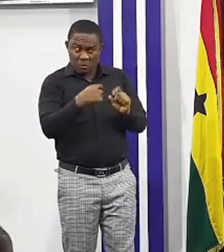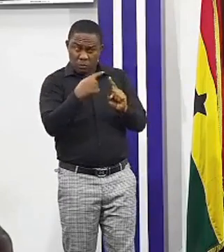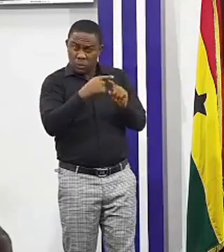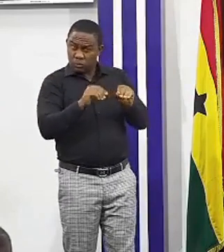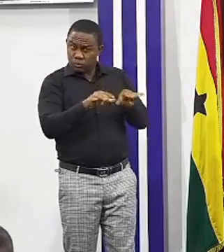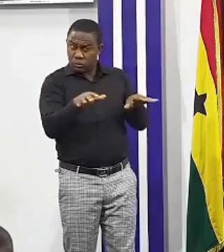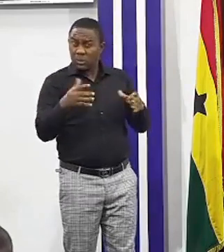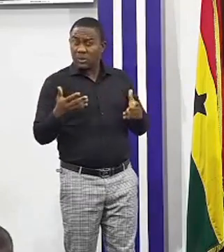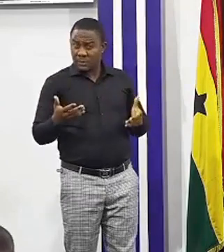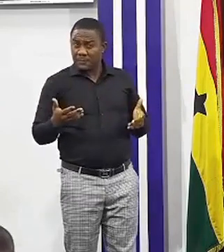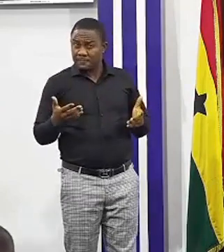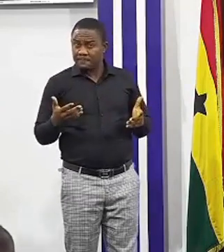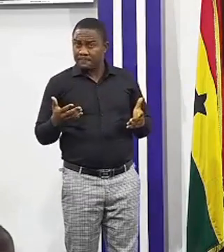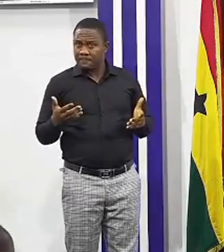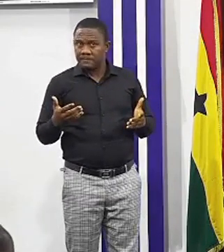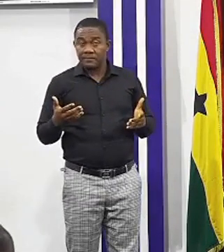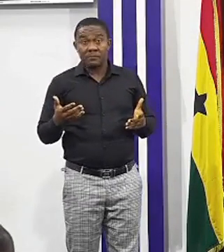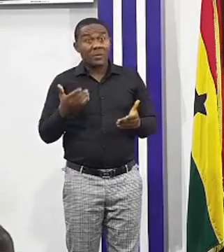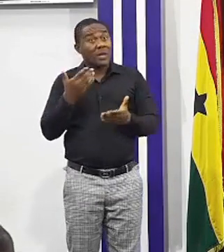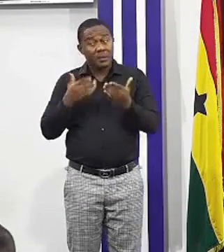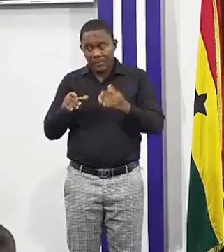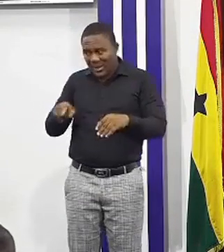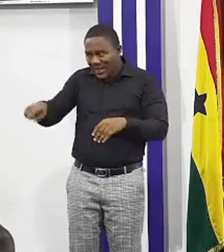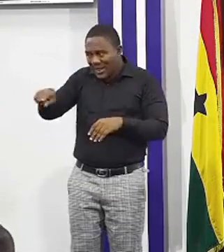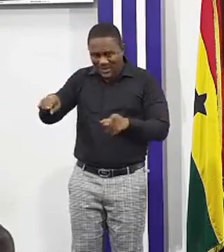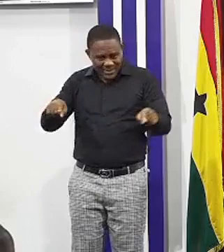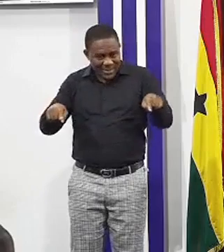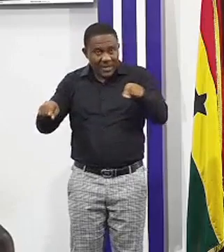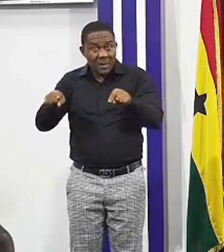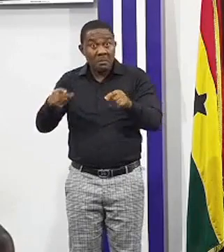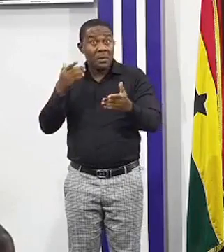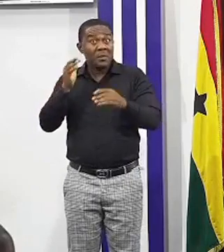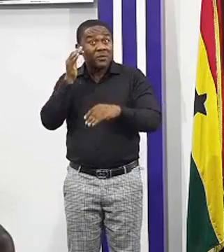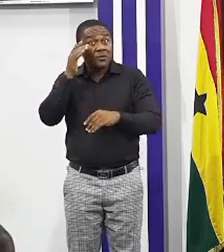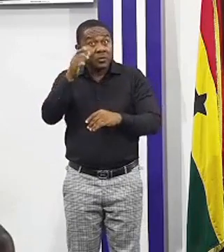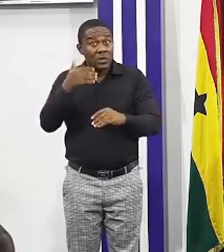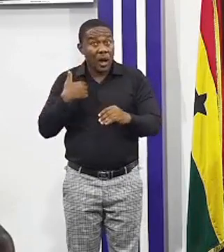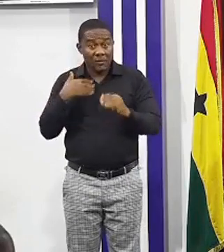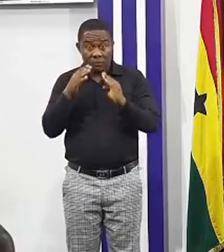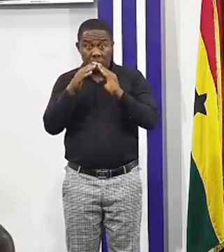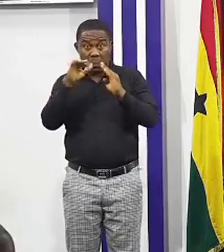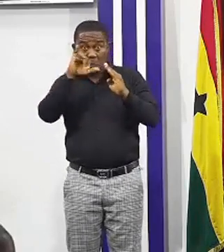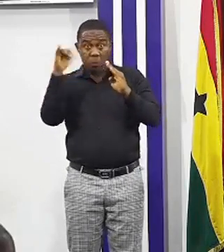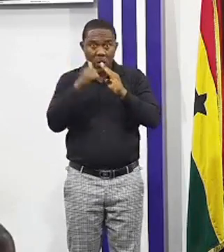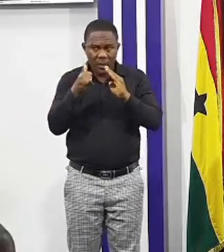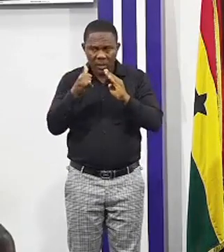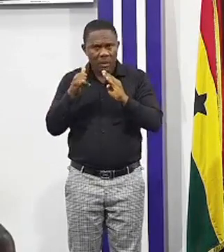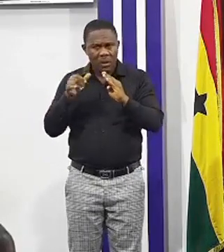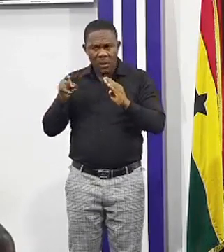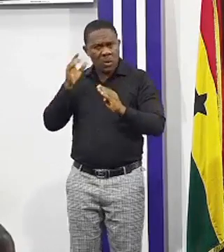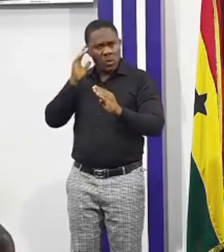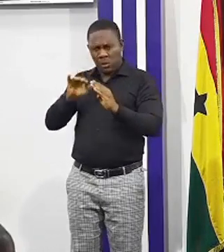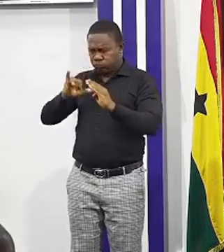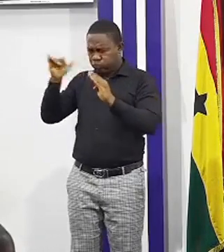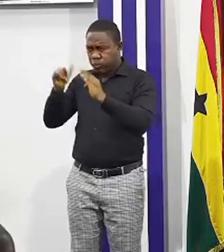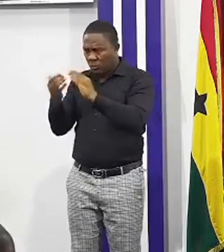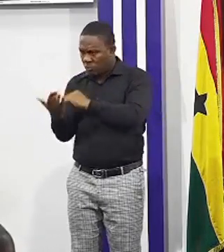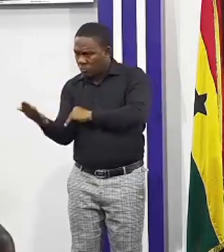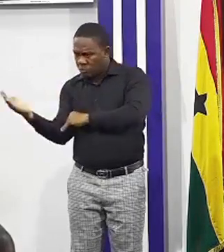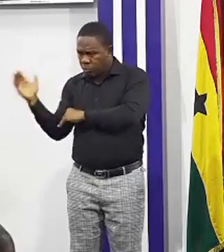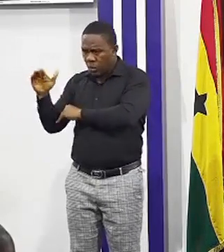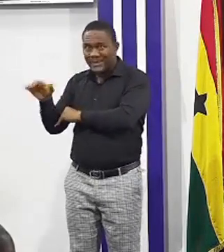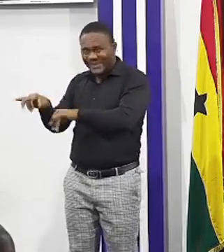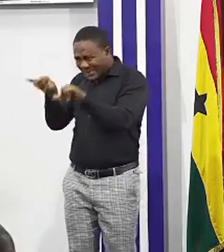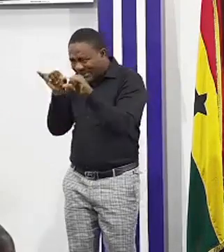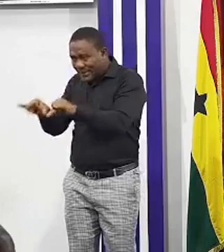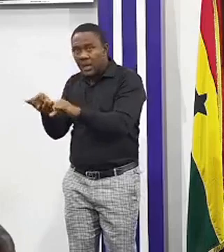they would impose a lockdown and curfew in those particular hotspots or districts, as you may call it.